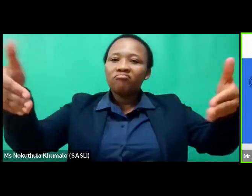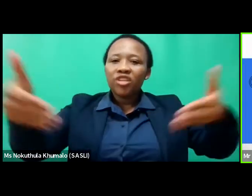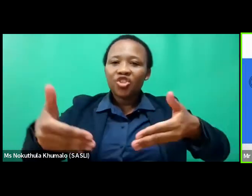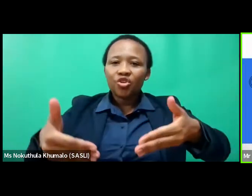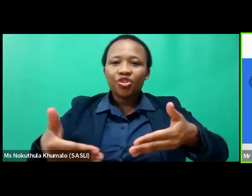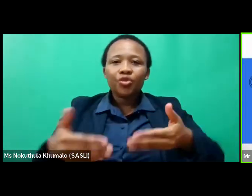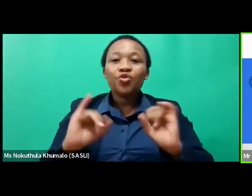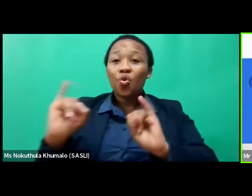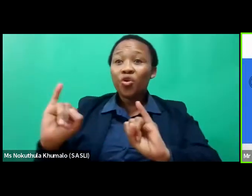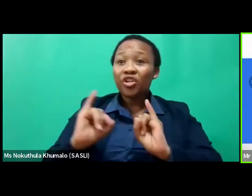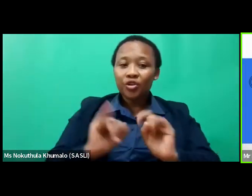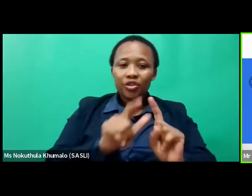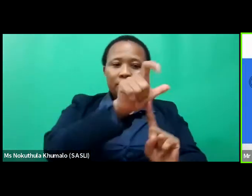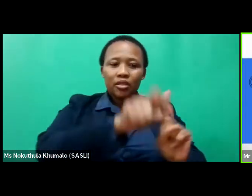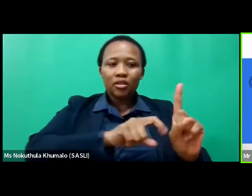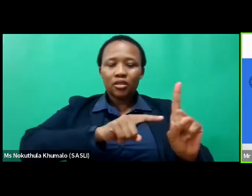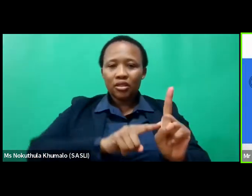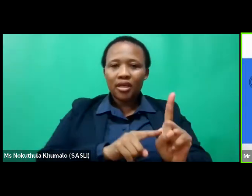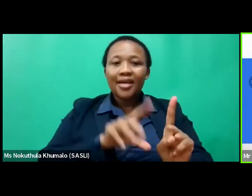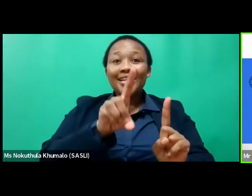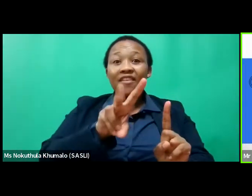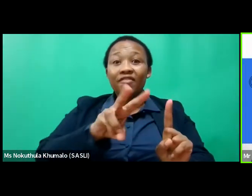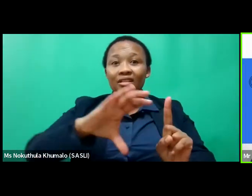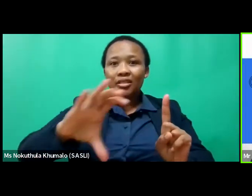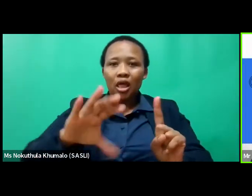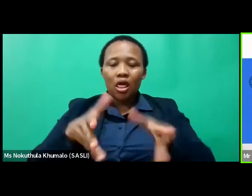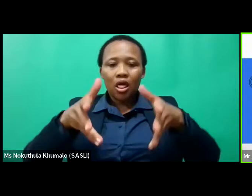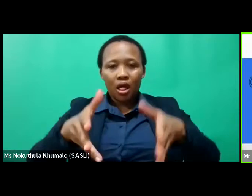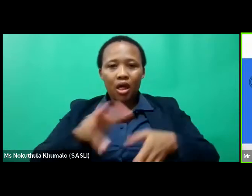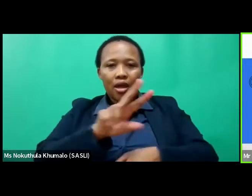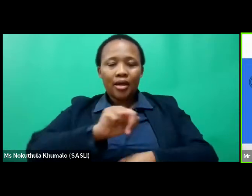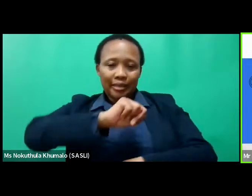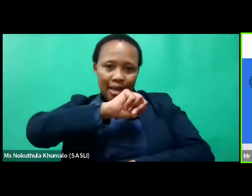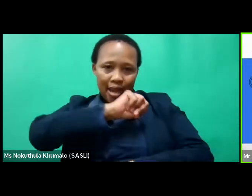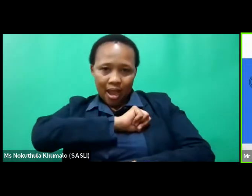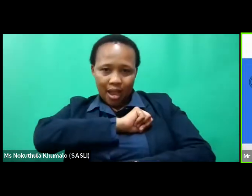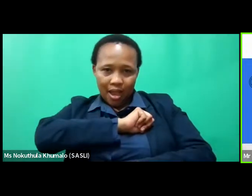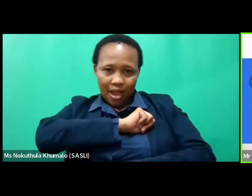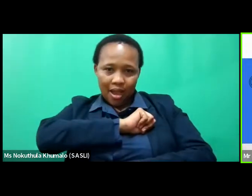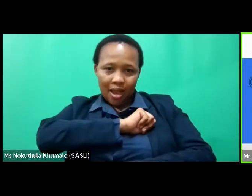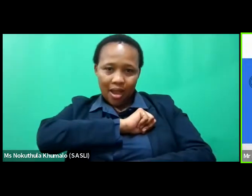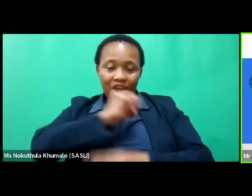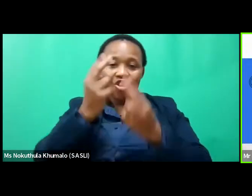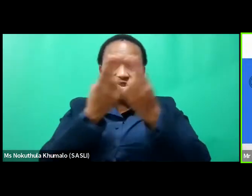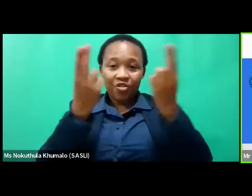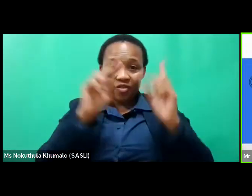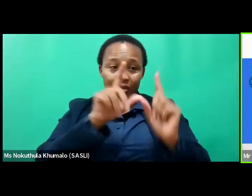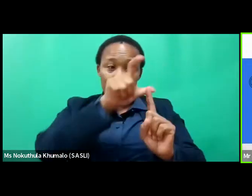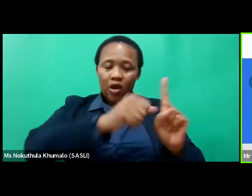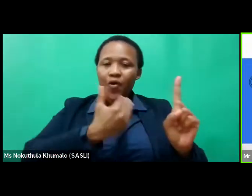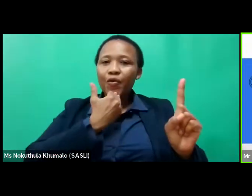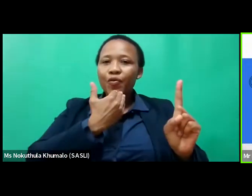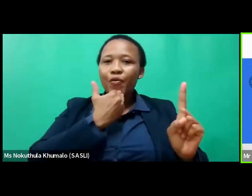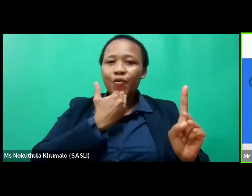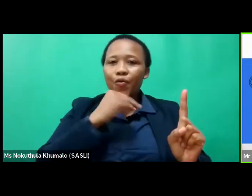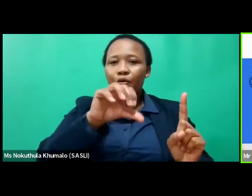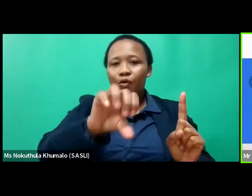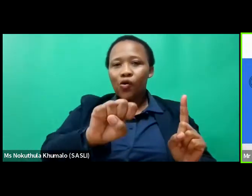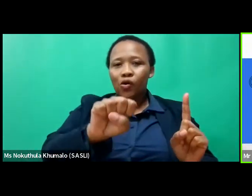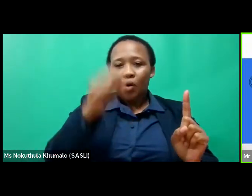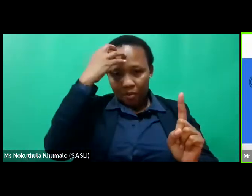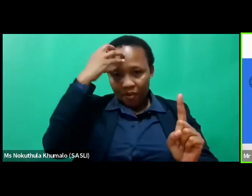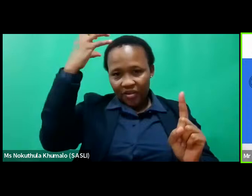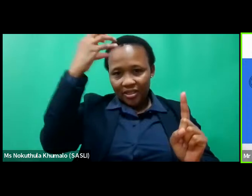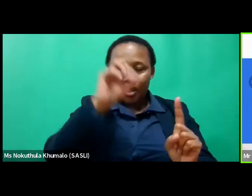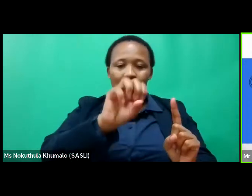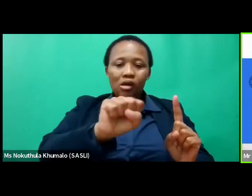and Learning at the University of KwaZulu-Natal, Professor Sandile Songa, to share with us